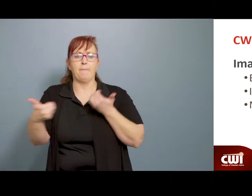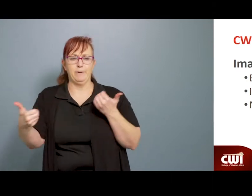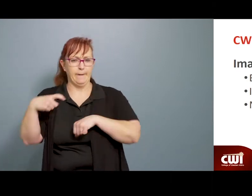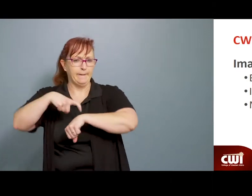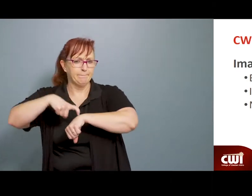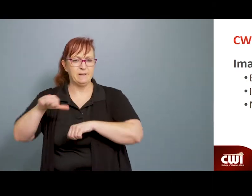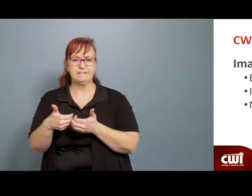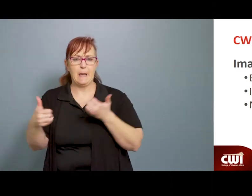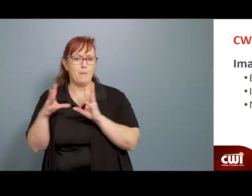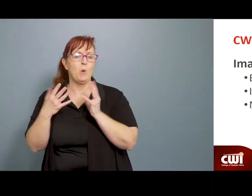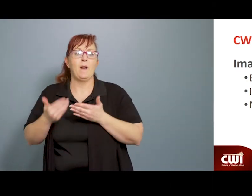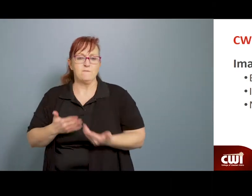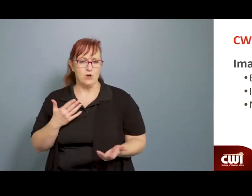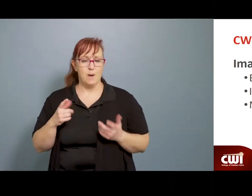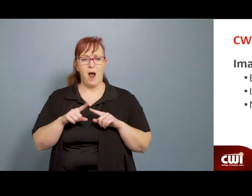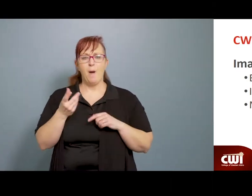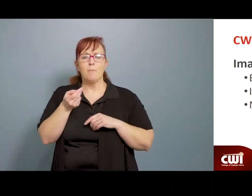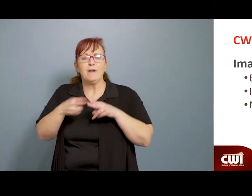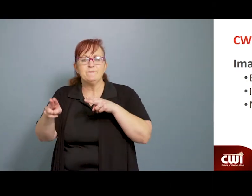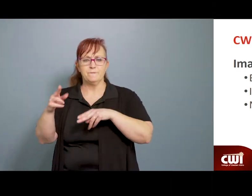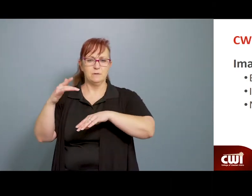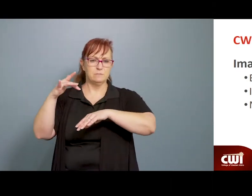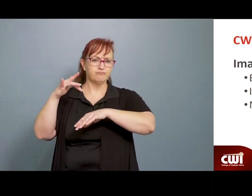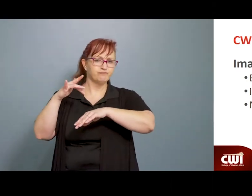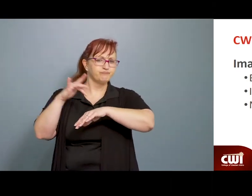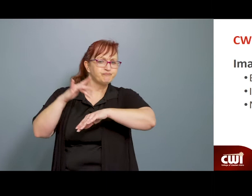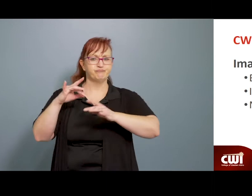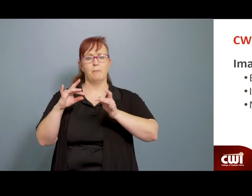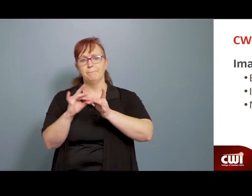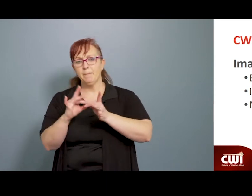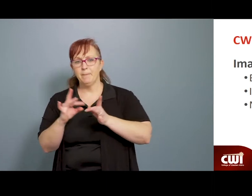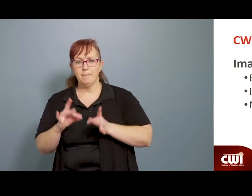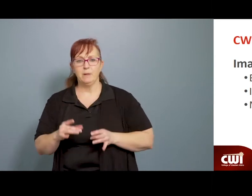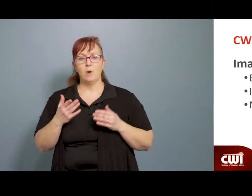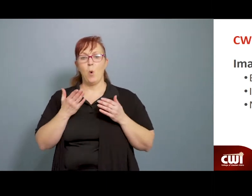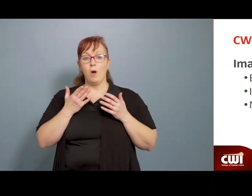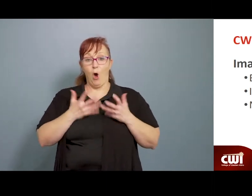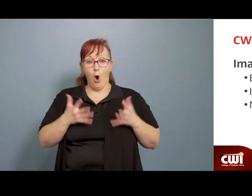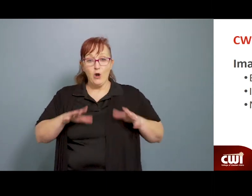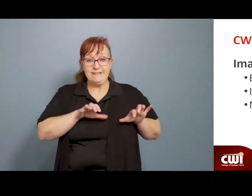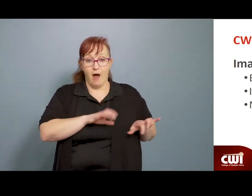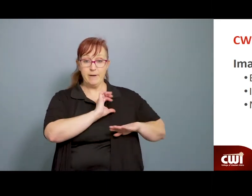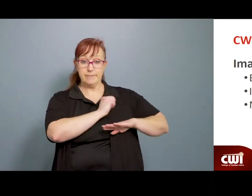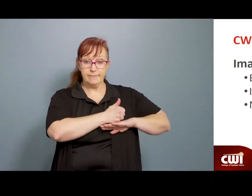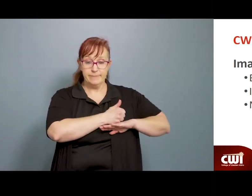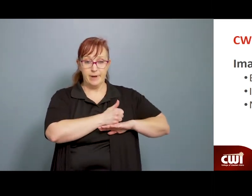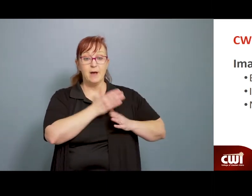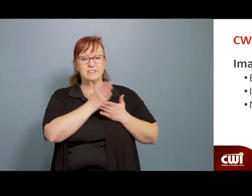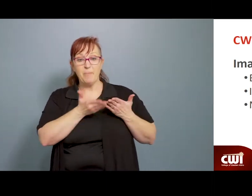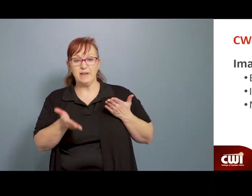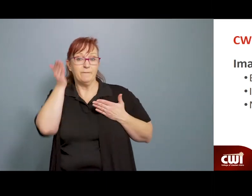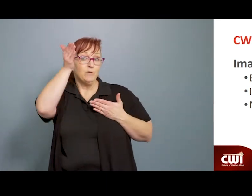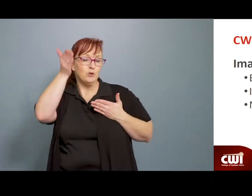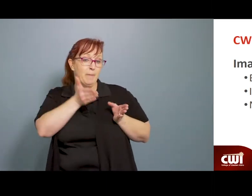of some of the things that have been done, that we're planning to work on, and some of the things that we're just